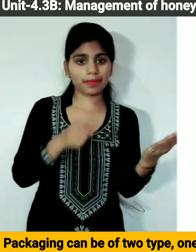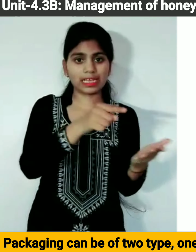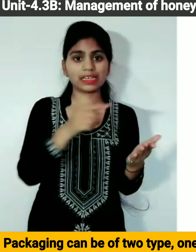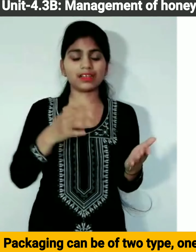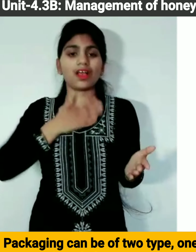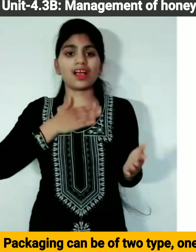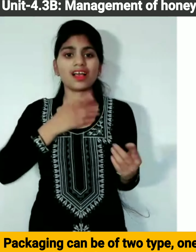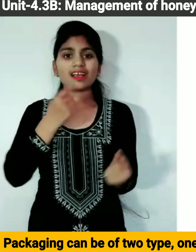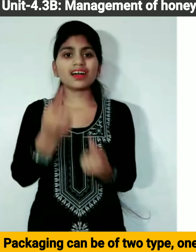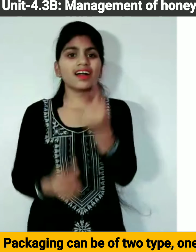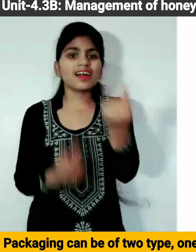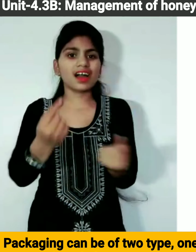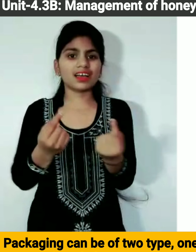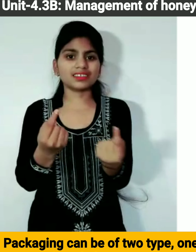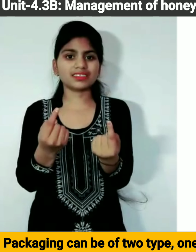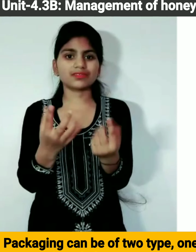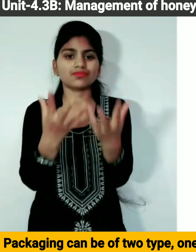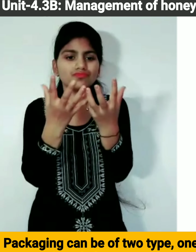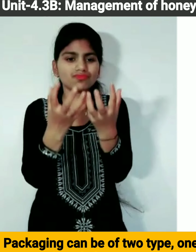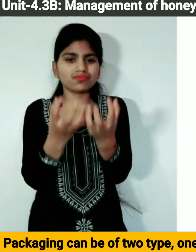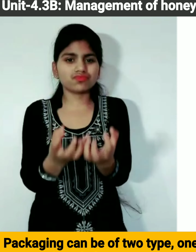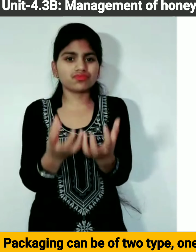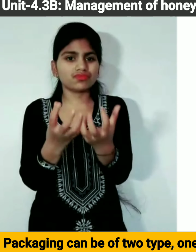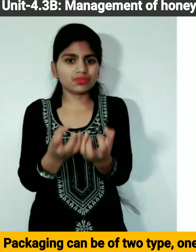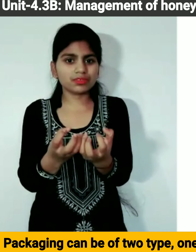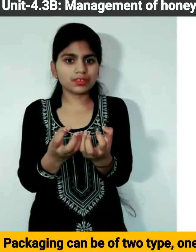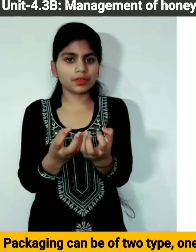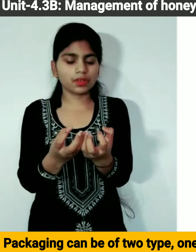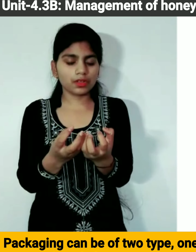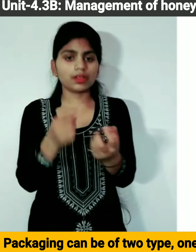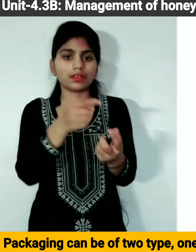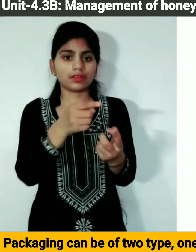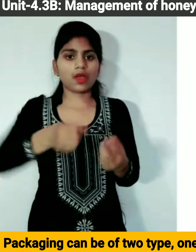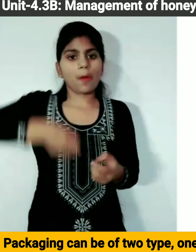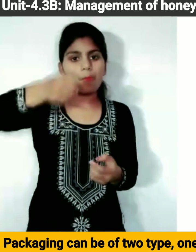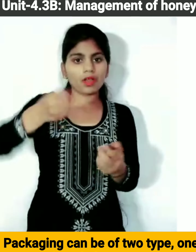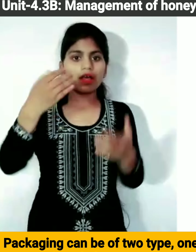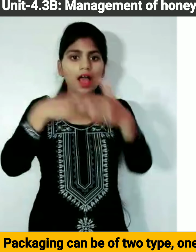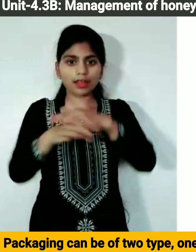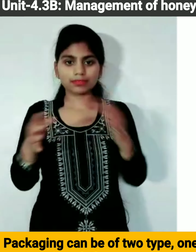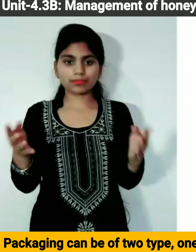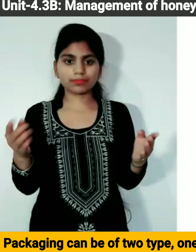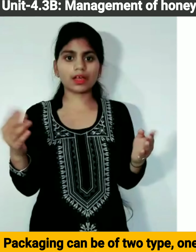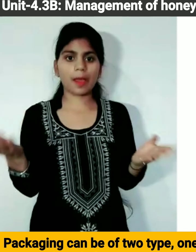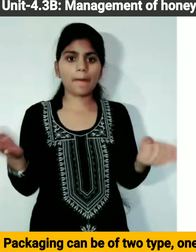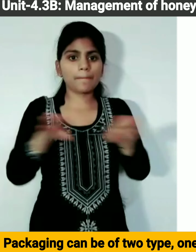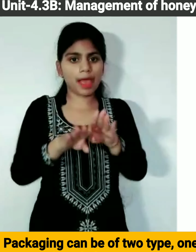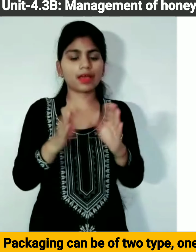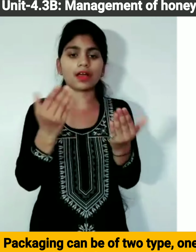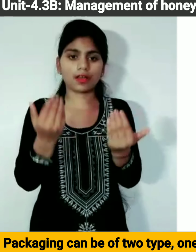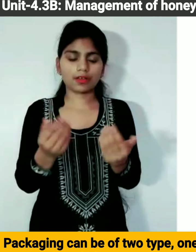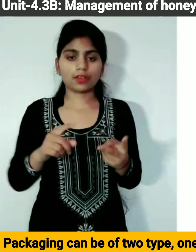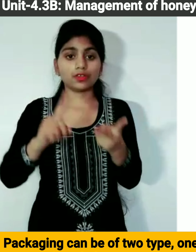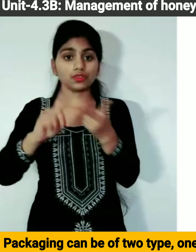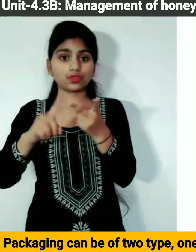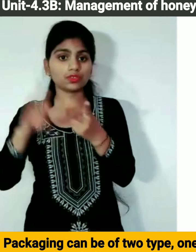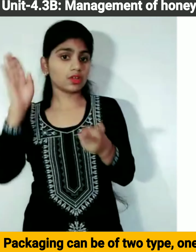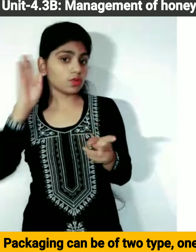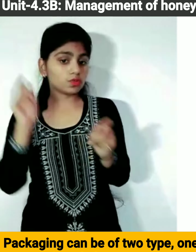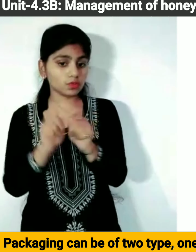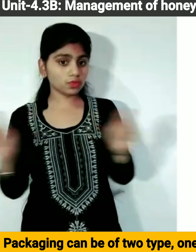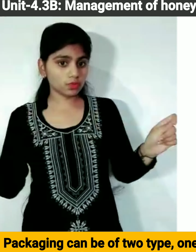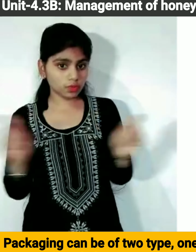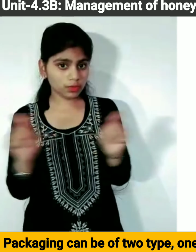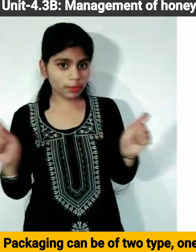straw or paddy straw in polythene or newspaper sheet, and two-sided packaging